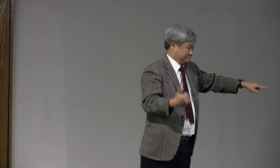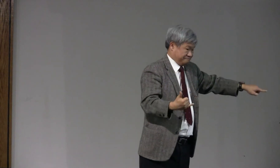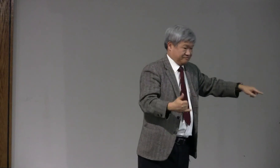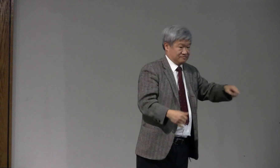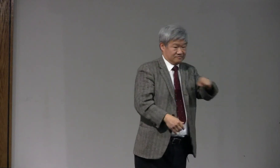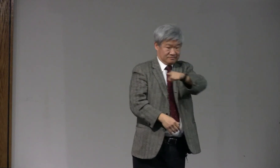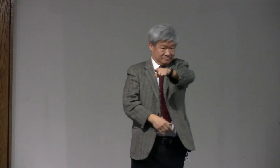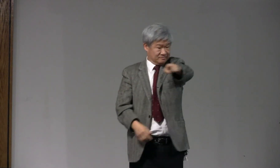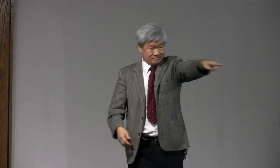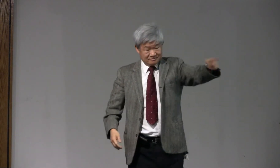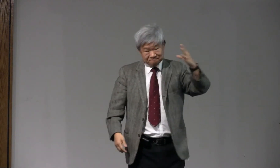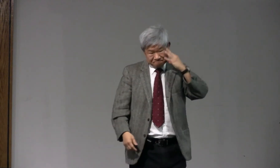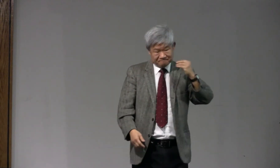In the past,